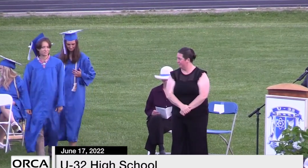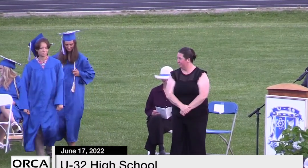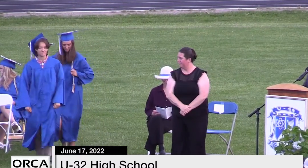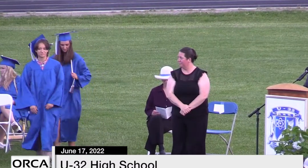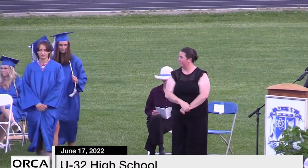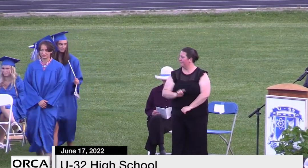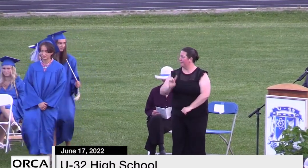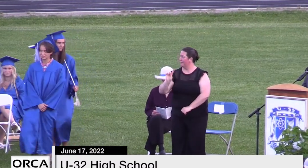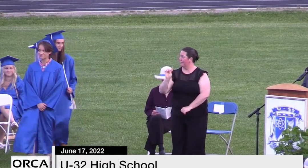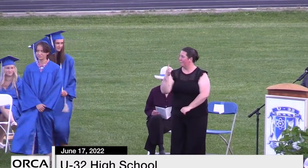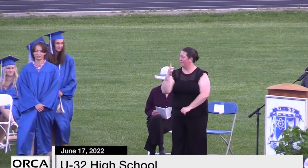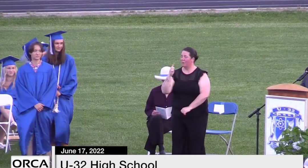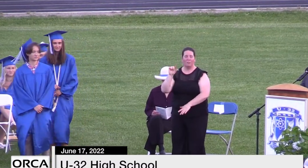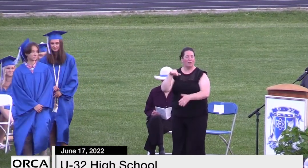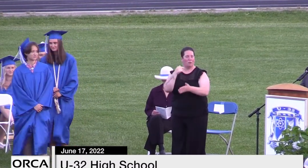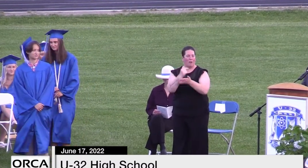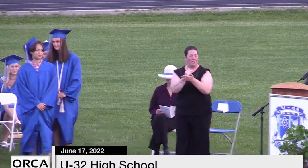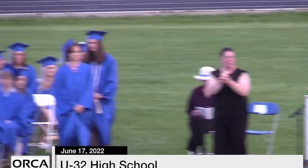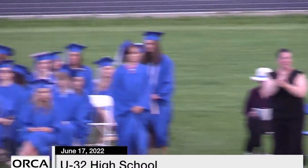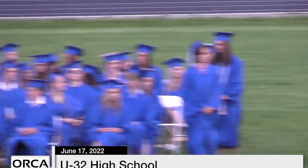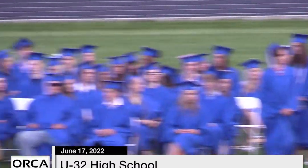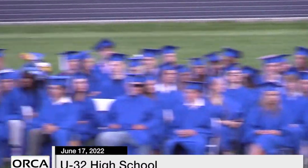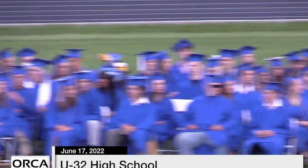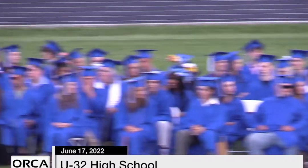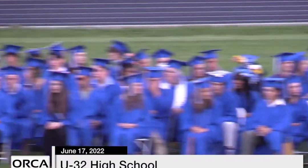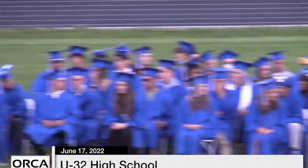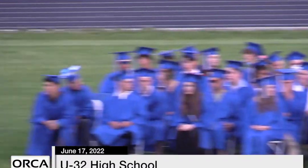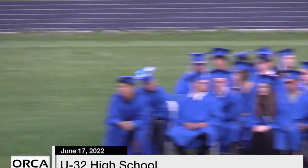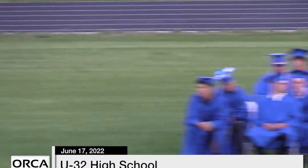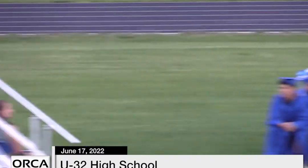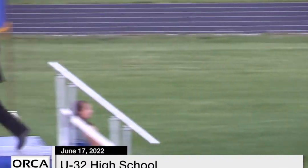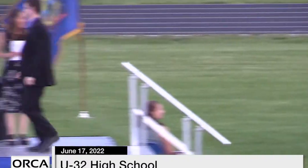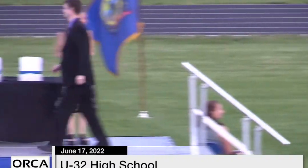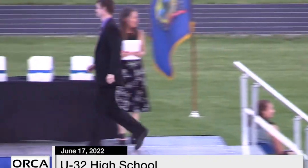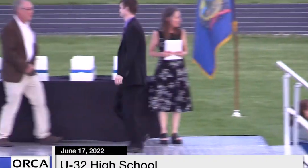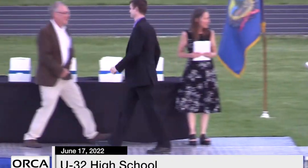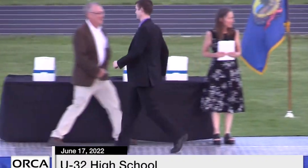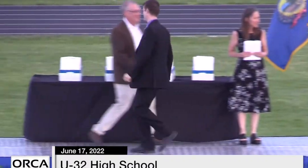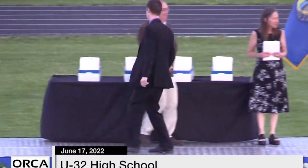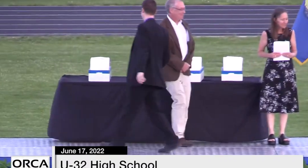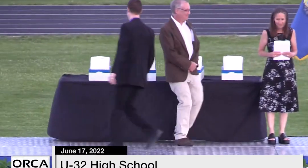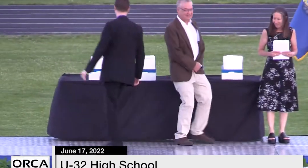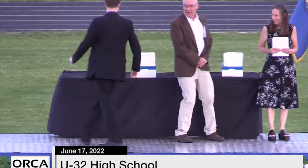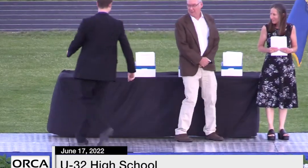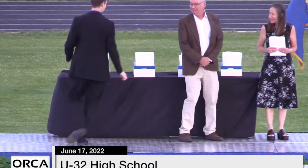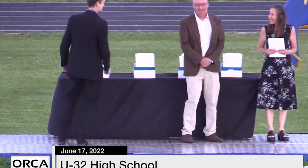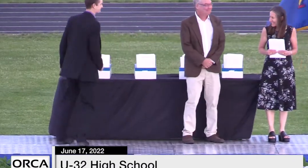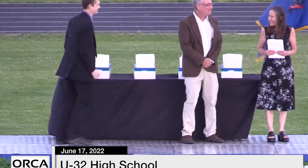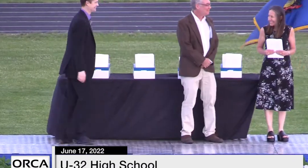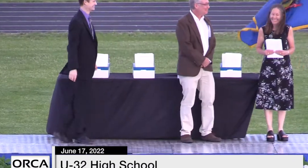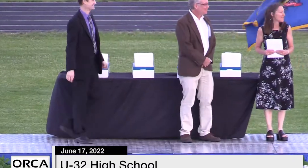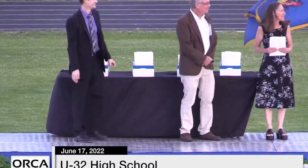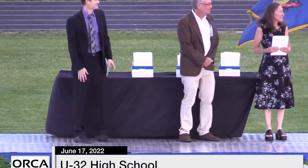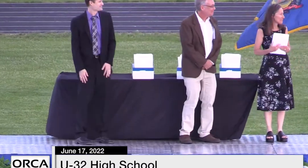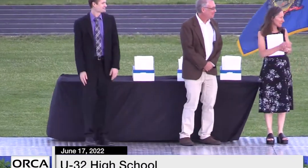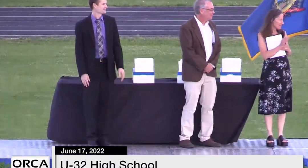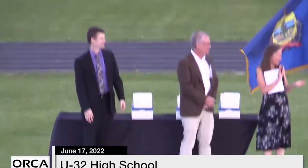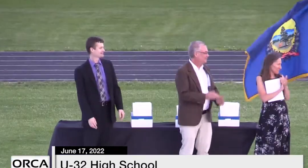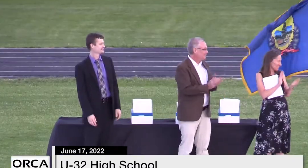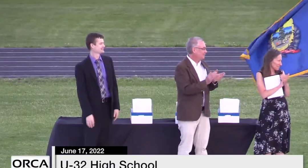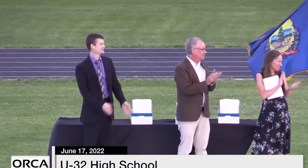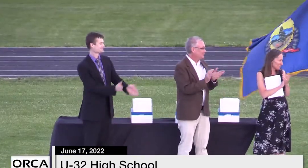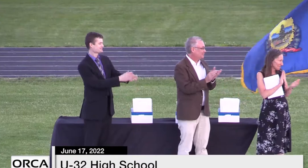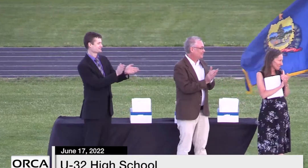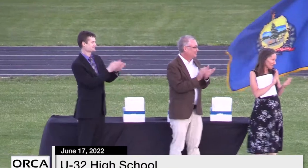And our first graduate of 2022, Grace Elaine Moustakas.